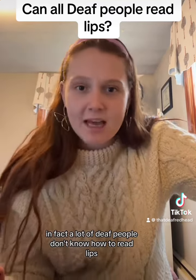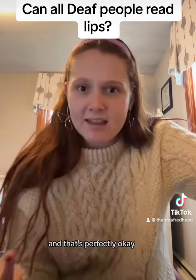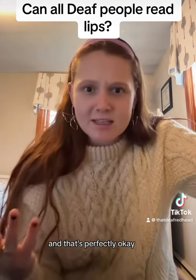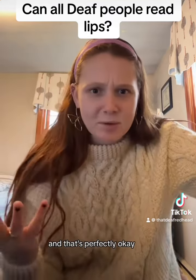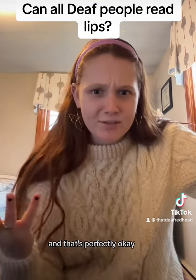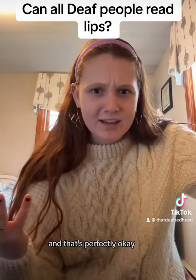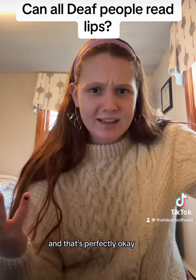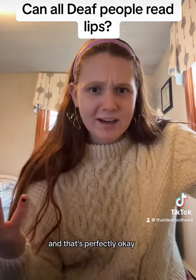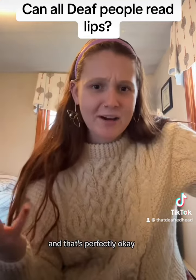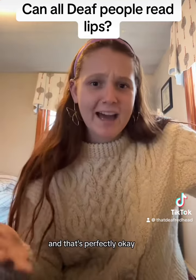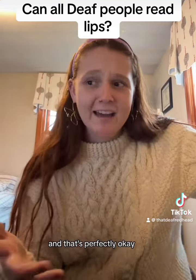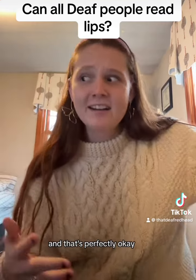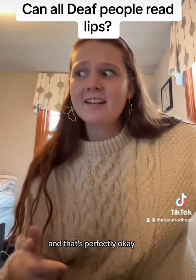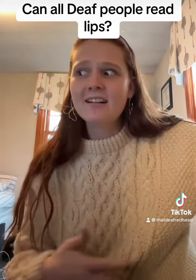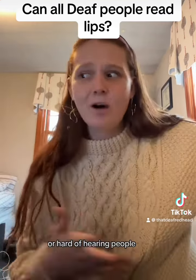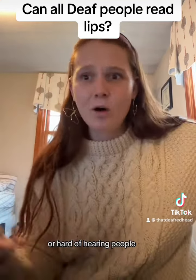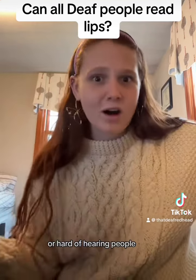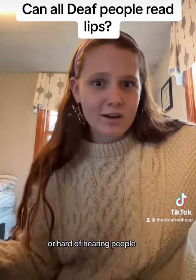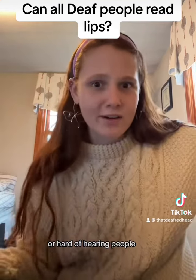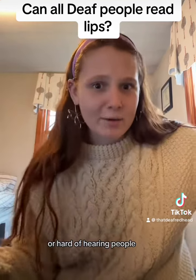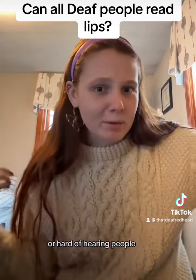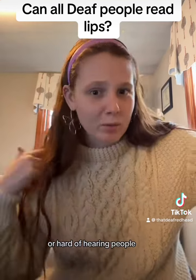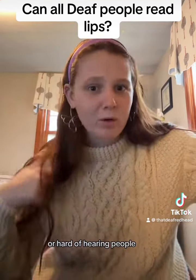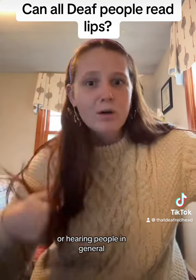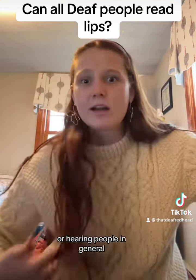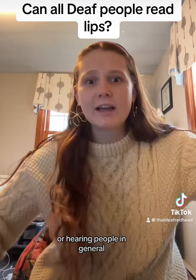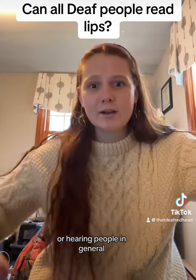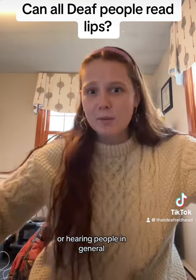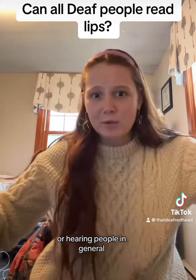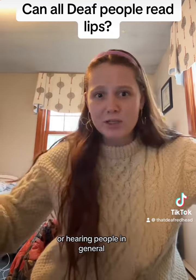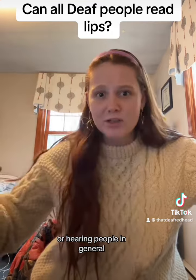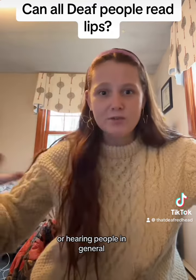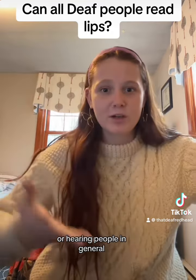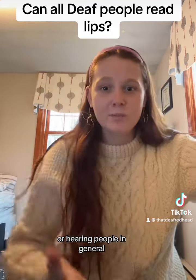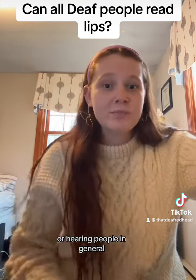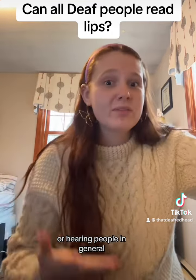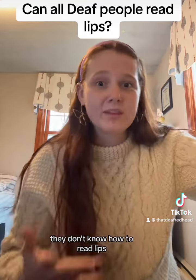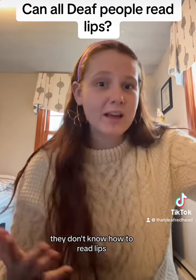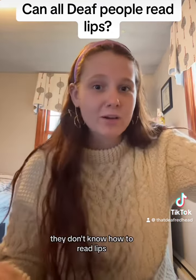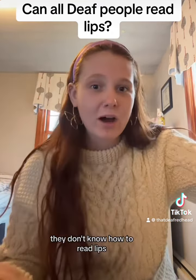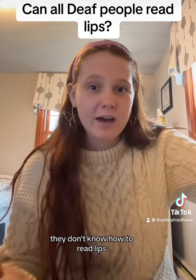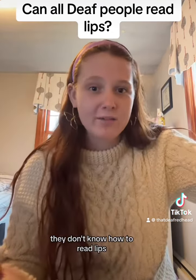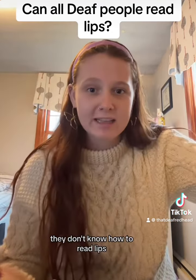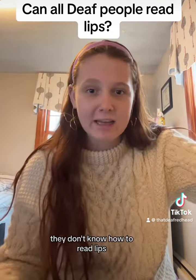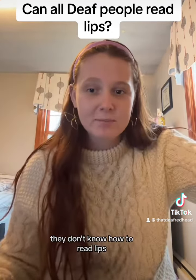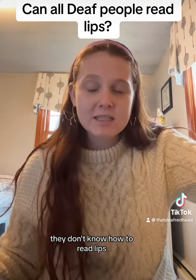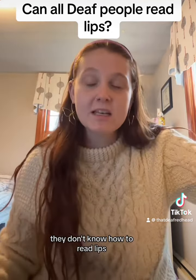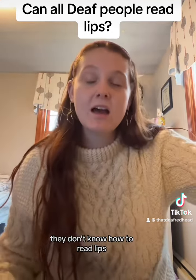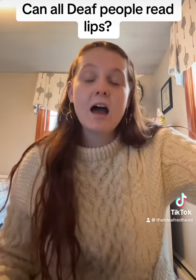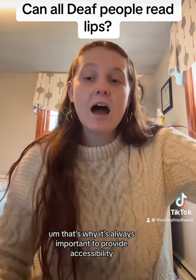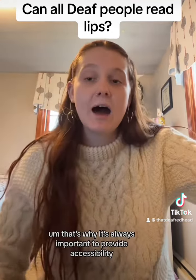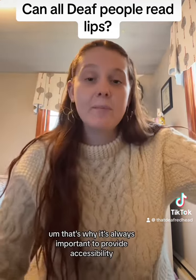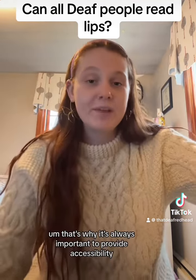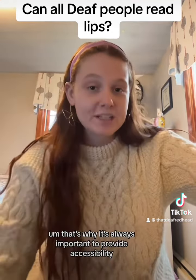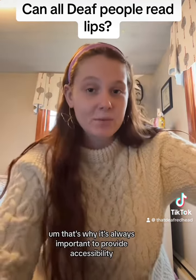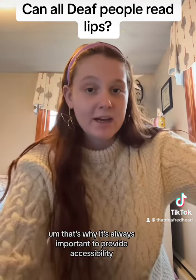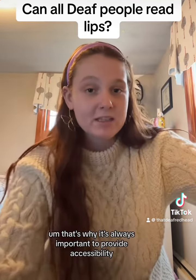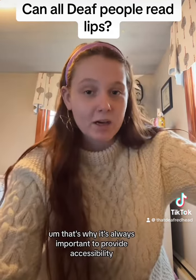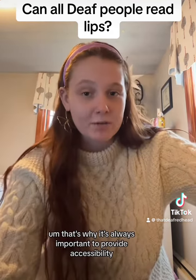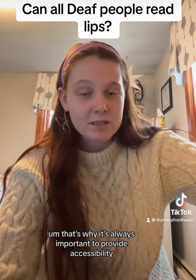that's perfectly okay. Or hard of hearing people, or hearing people in general, they don't know how to read lips. That's why it's always